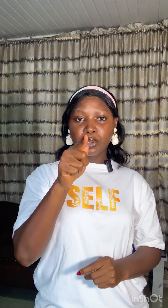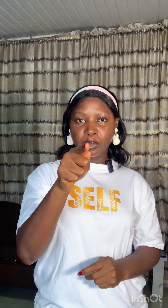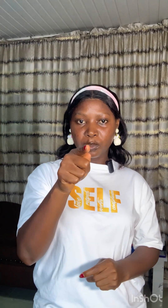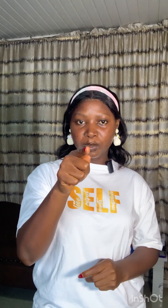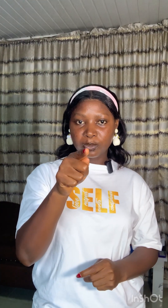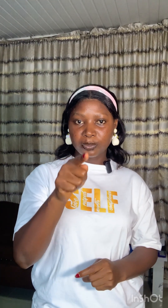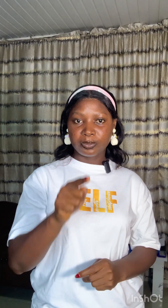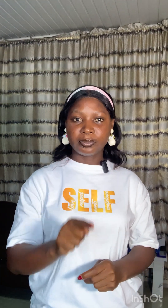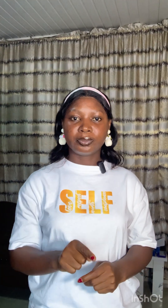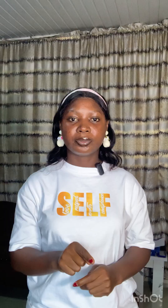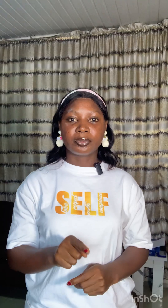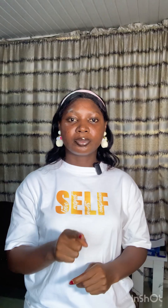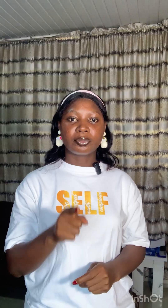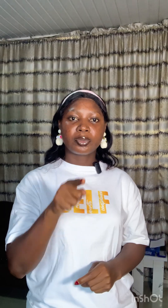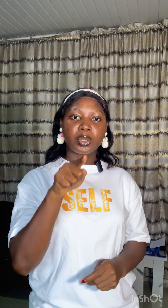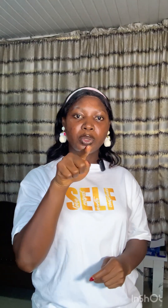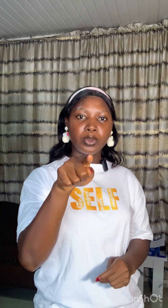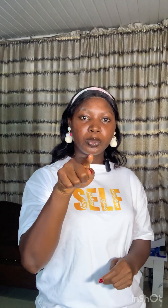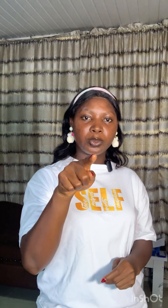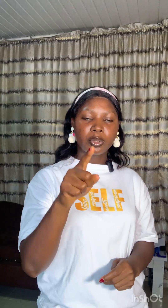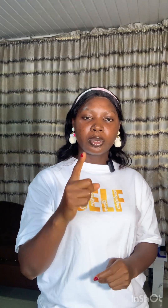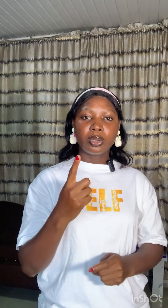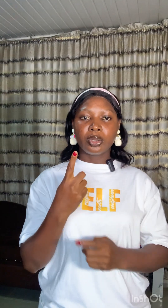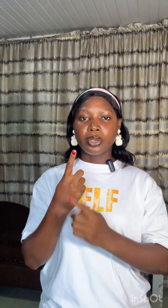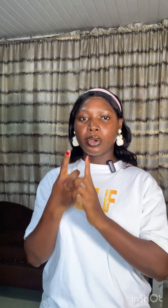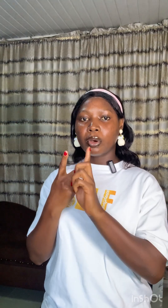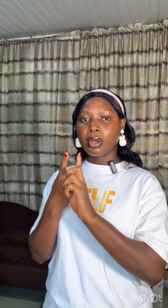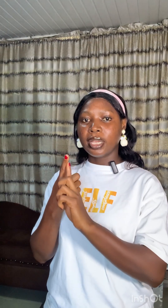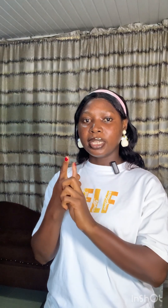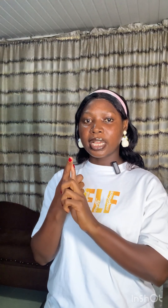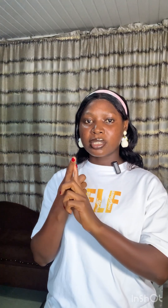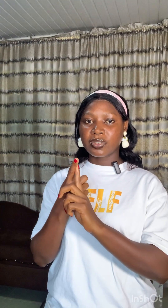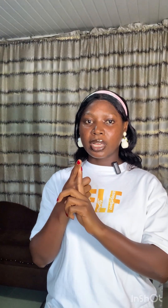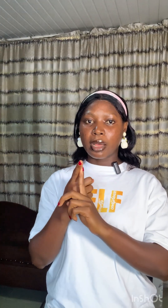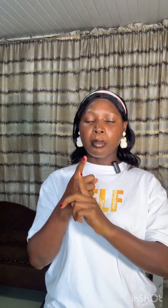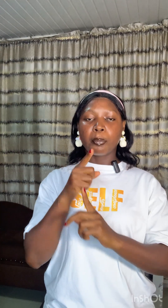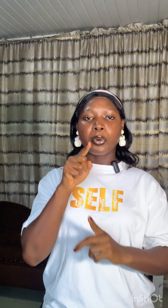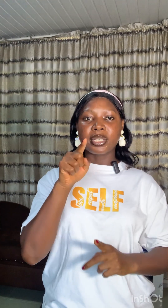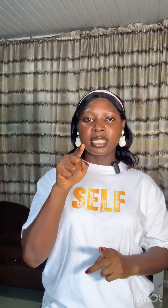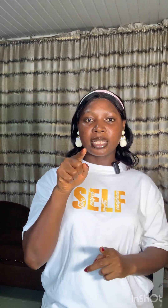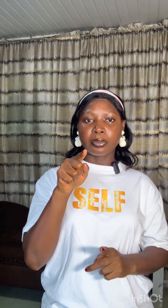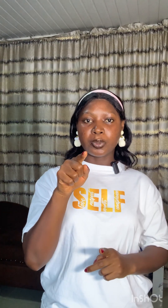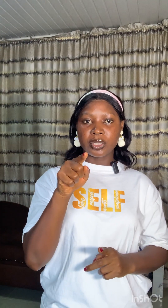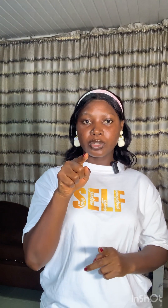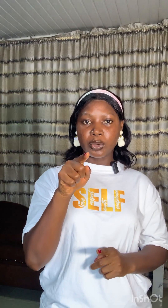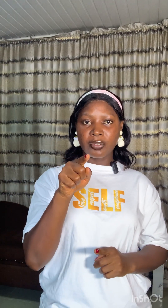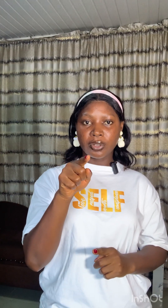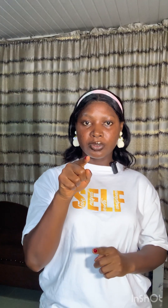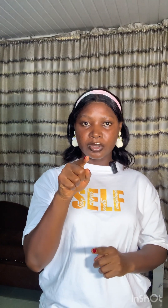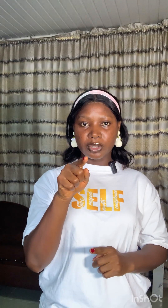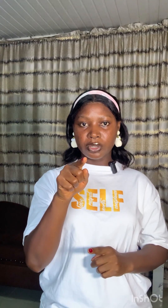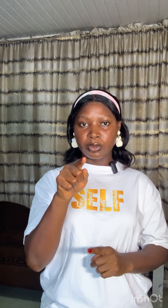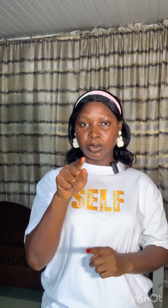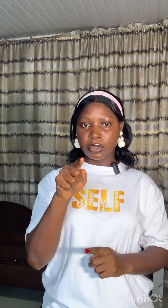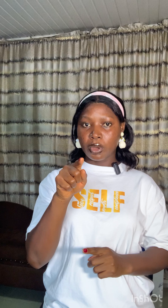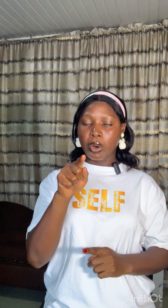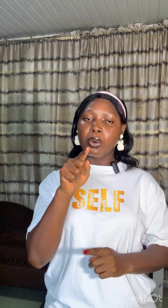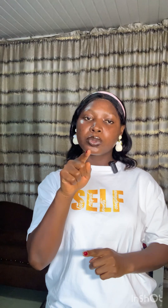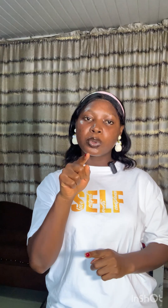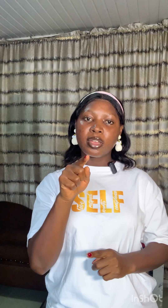You. You. Your index finger pointing at the person you're having conversation with or whosoever